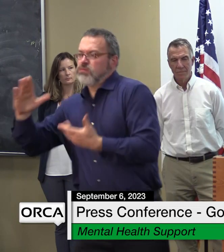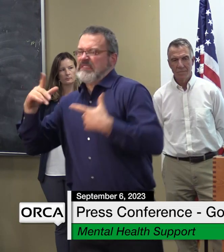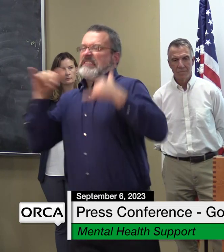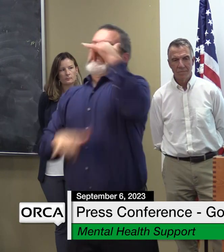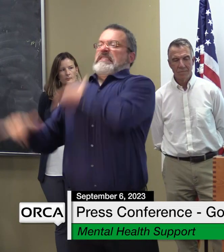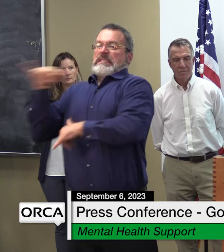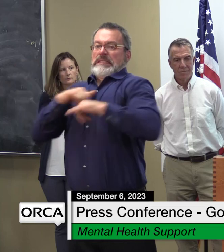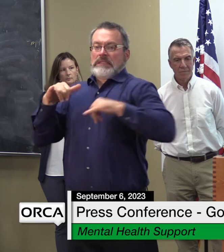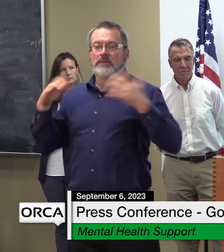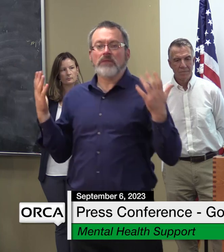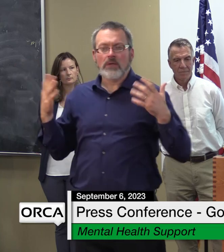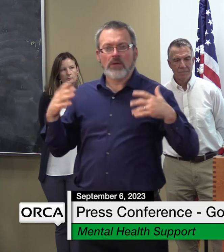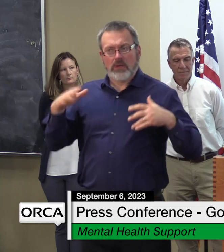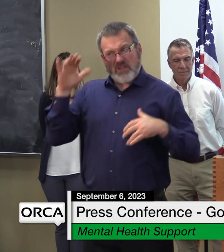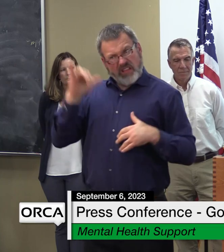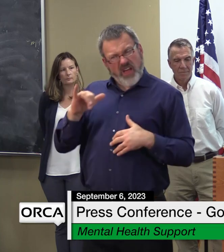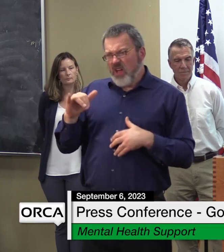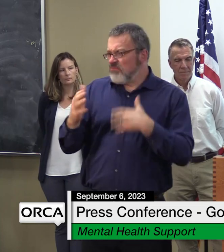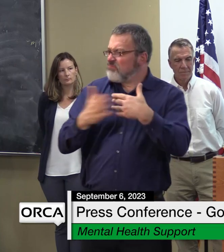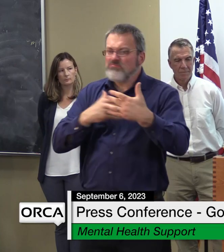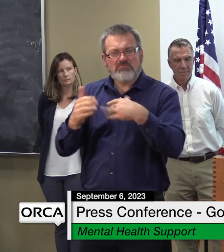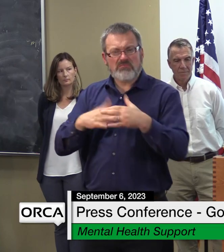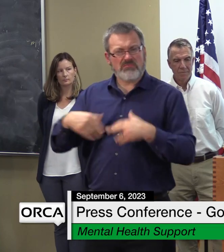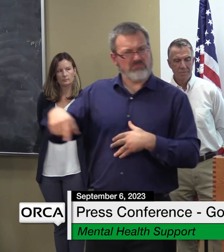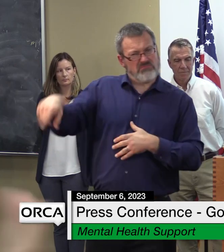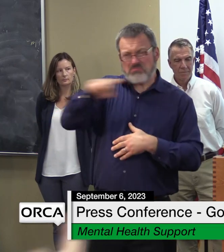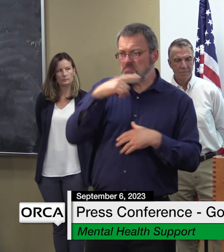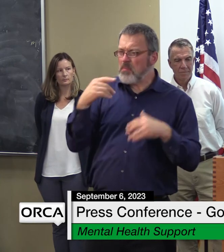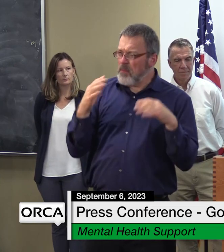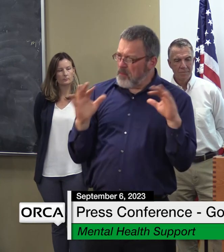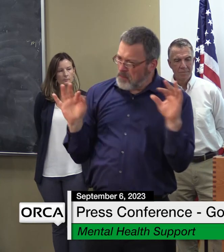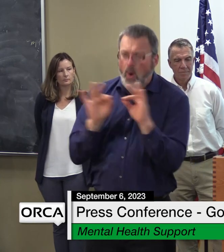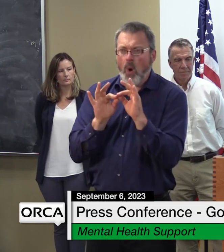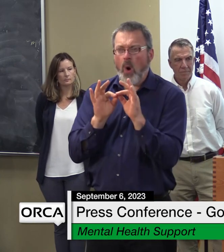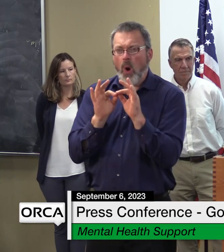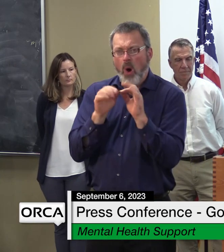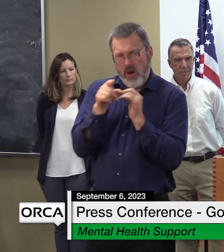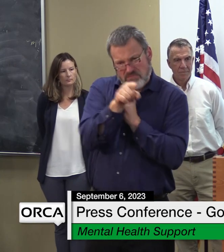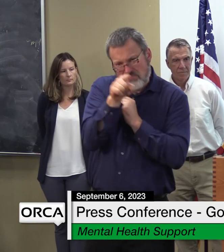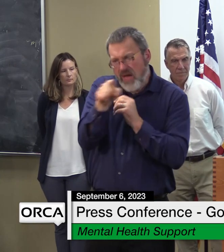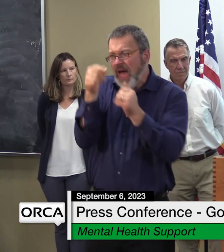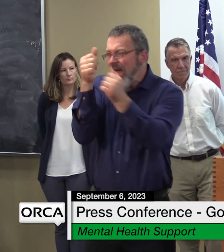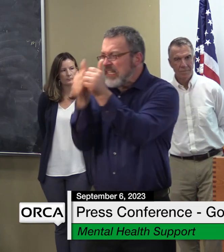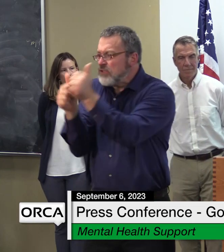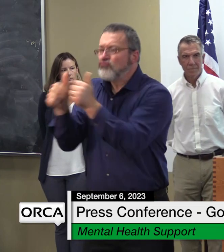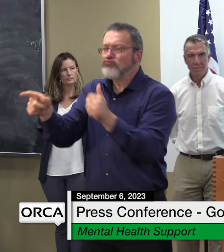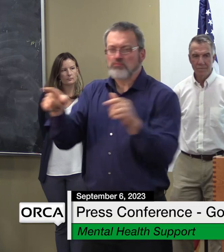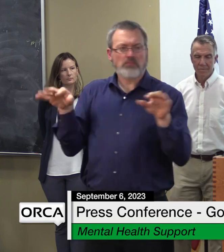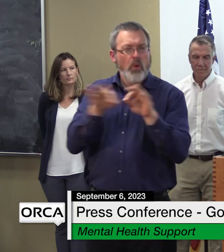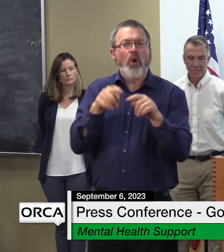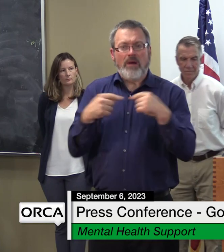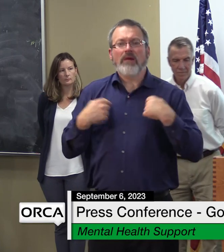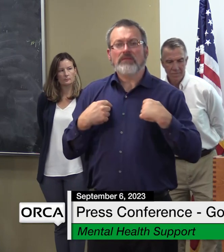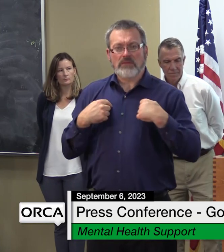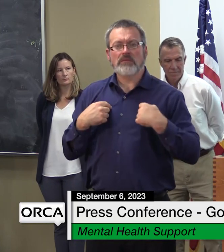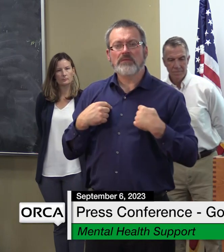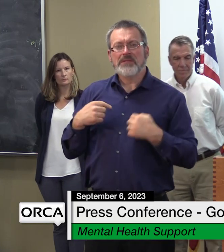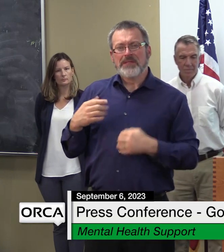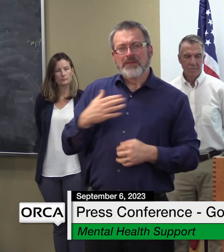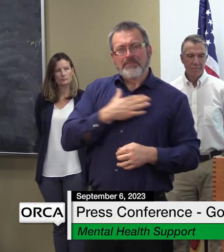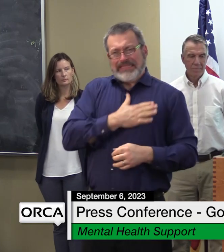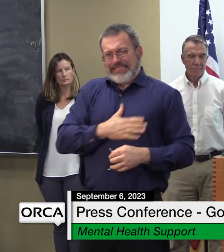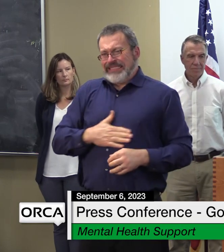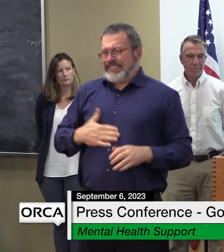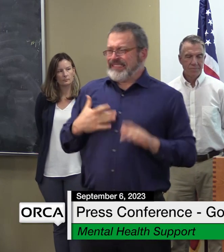conversation, we'll keep in touch and we'll provide ongoing follow-up support to ensure you're on the right track. You can reach out to Lifeline whenever you feel the